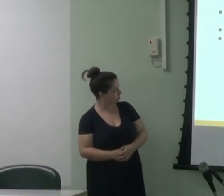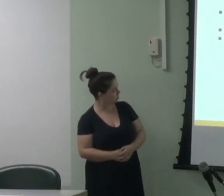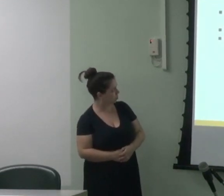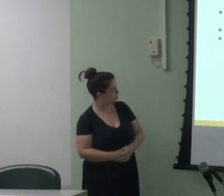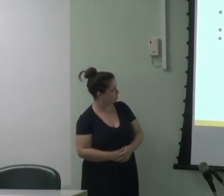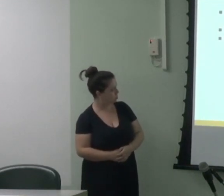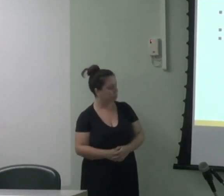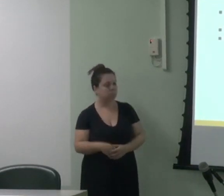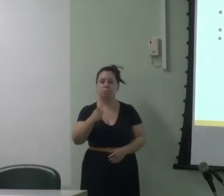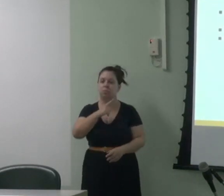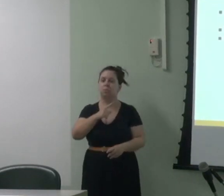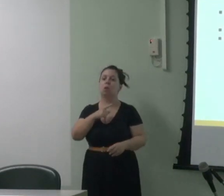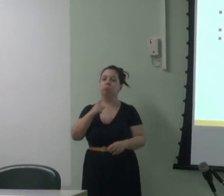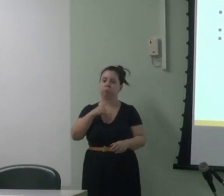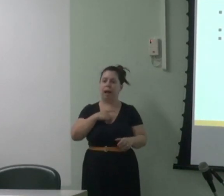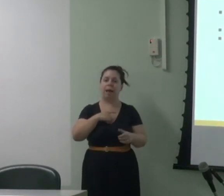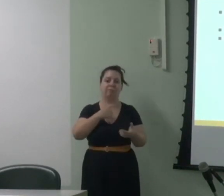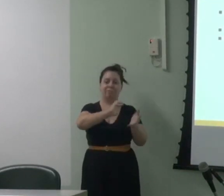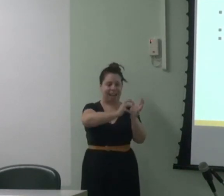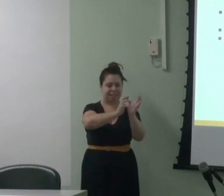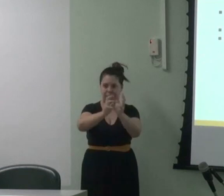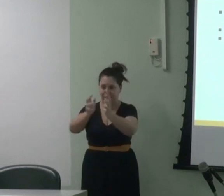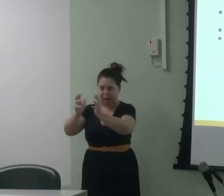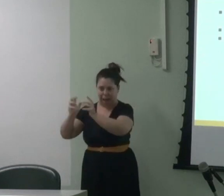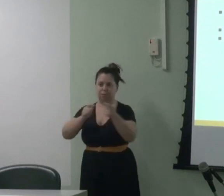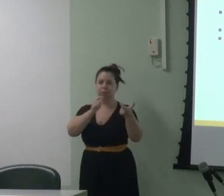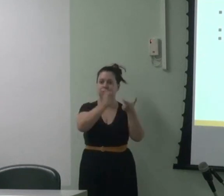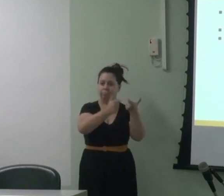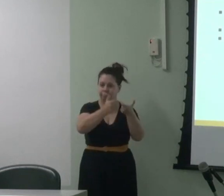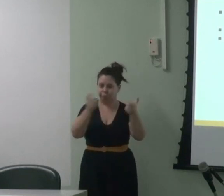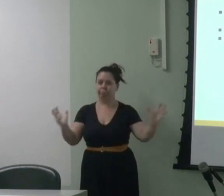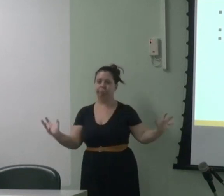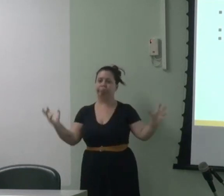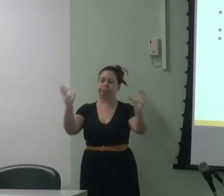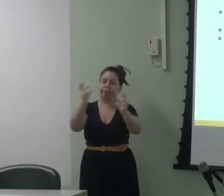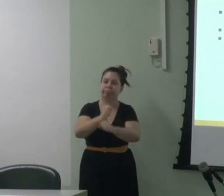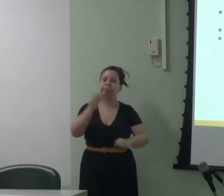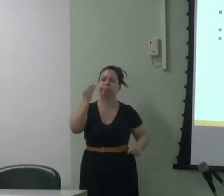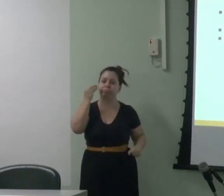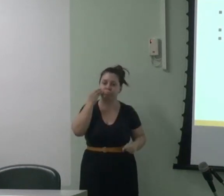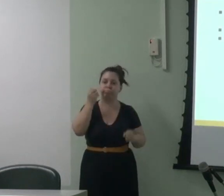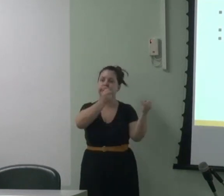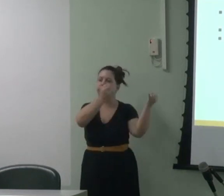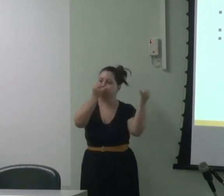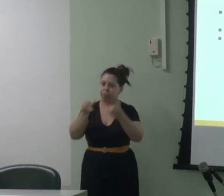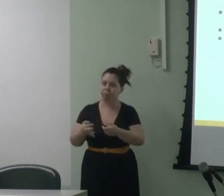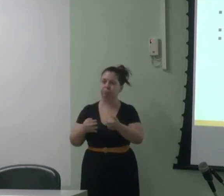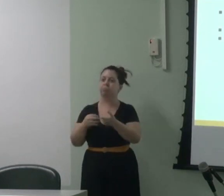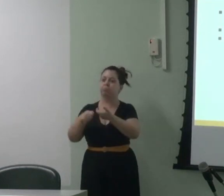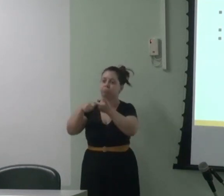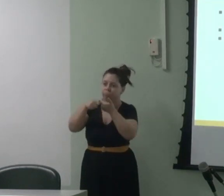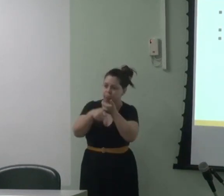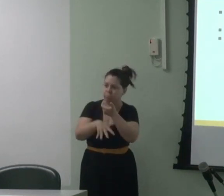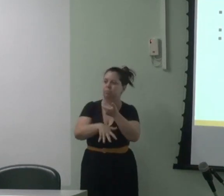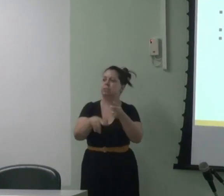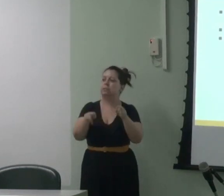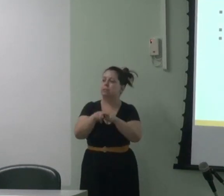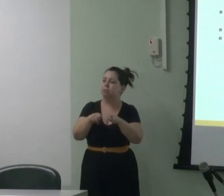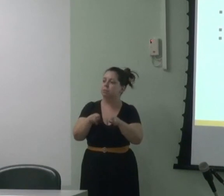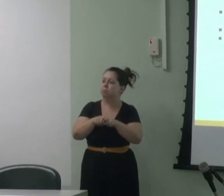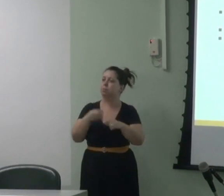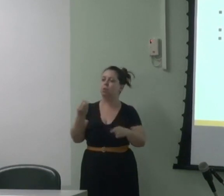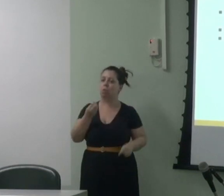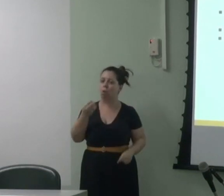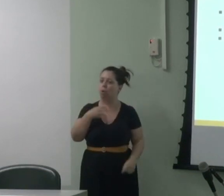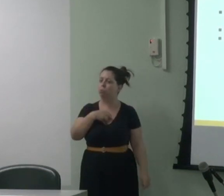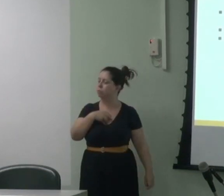collection of lexical databases that try to describe derivation in a cross-linguistically consistent manner.